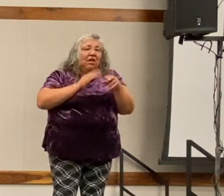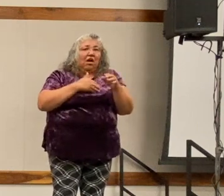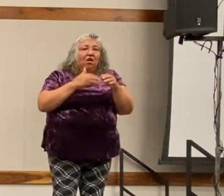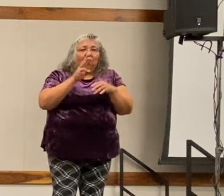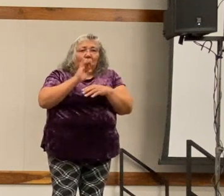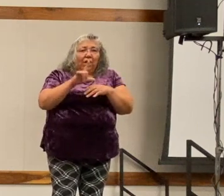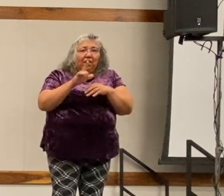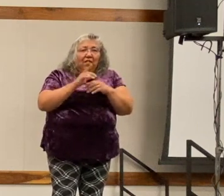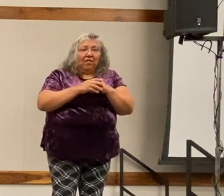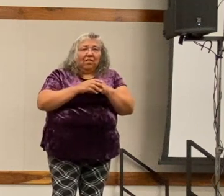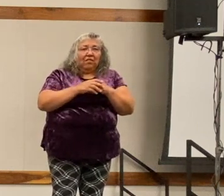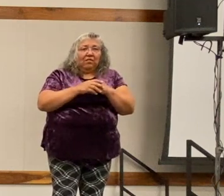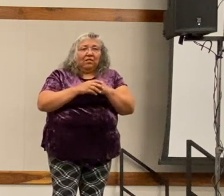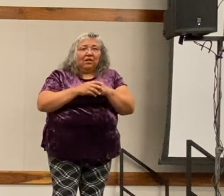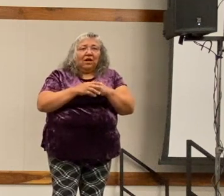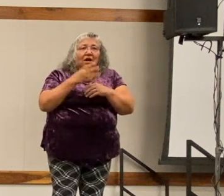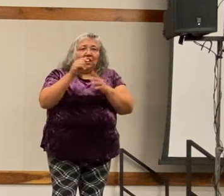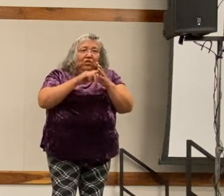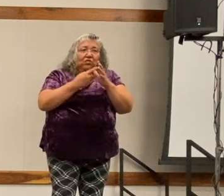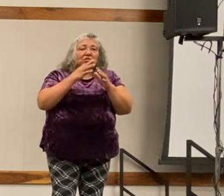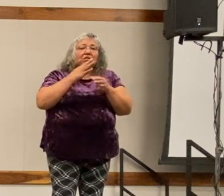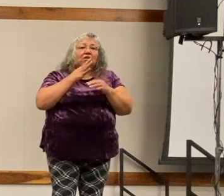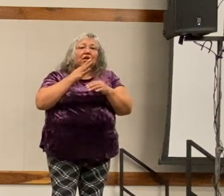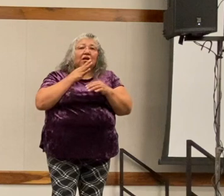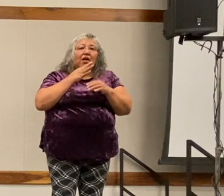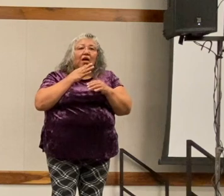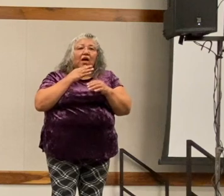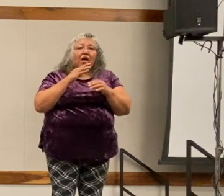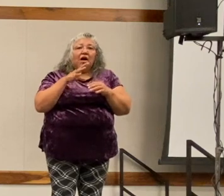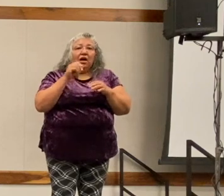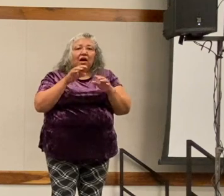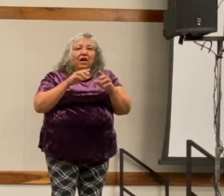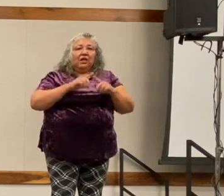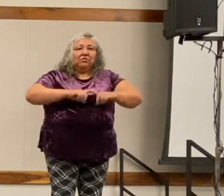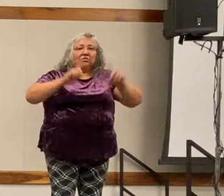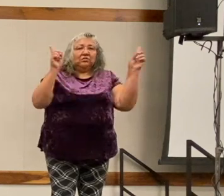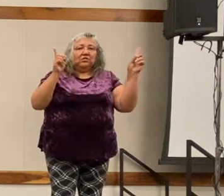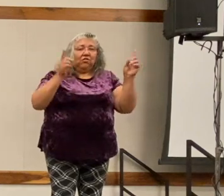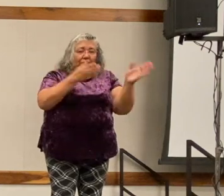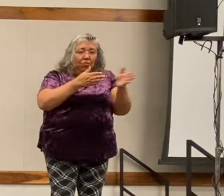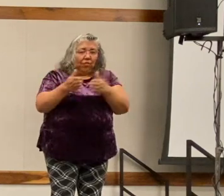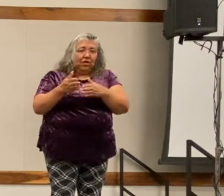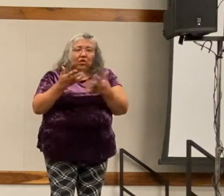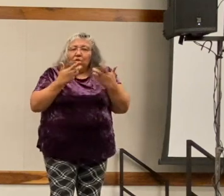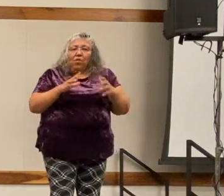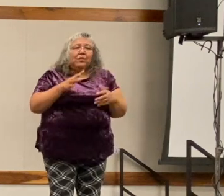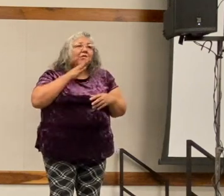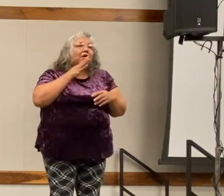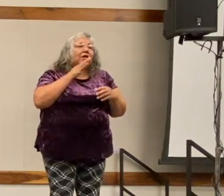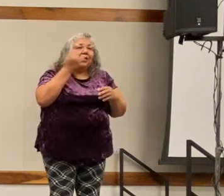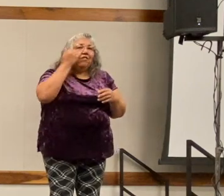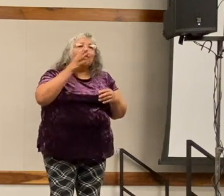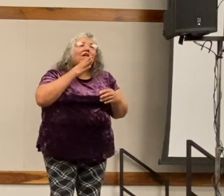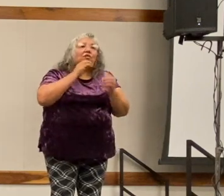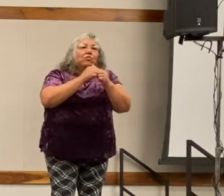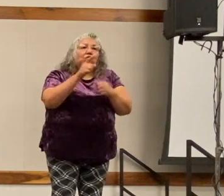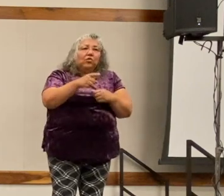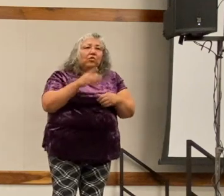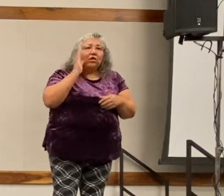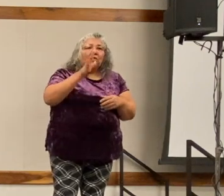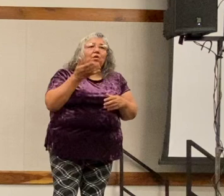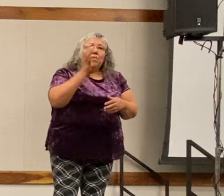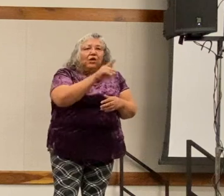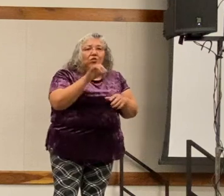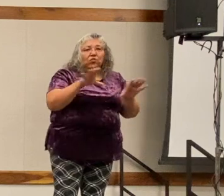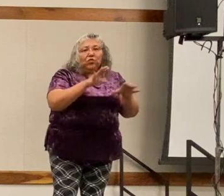well, and he starts talking and breaking protocol because you don't want him to talk to you, because if he talks to you, he's going to make you